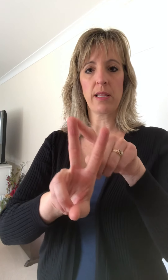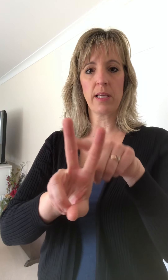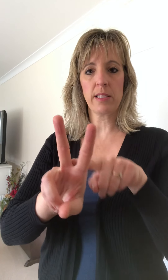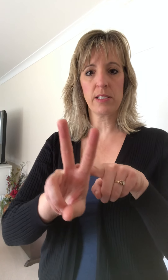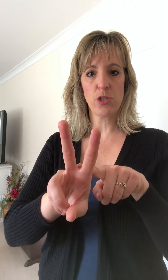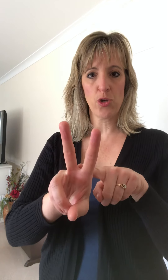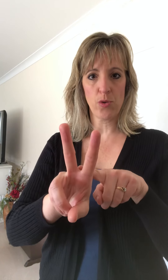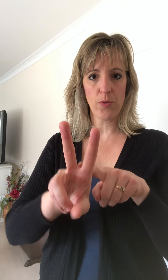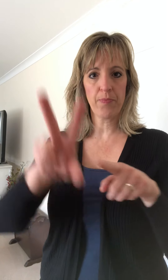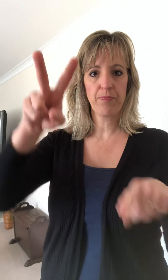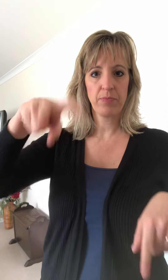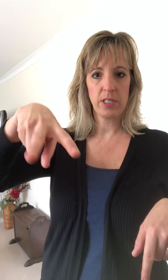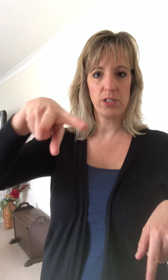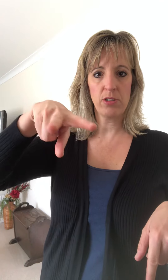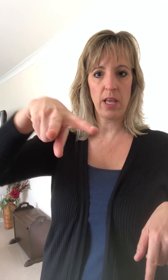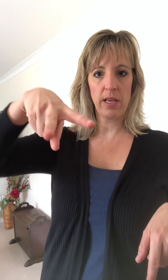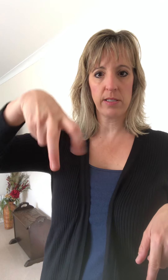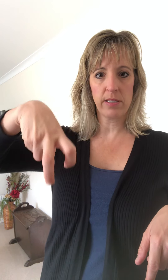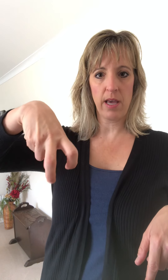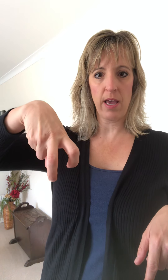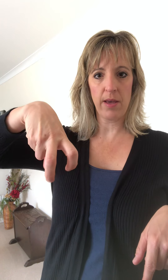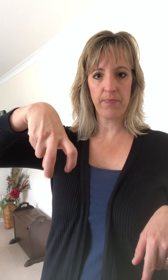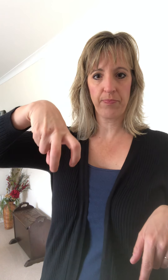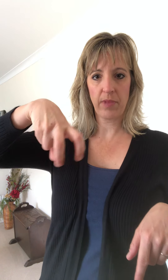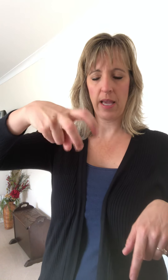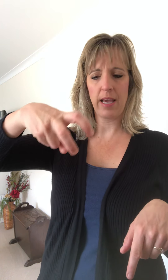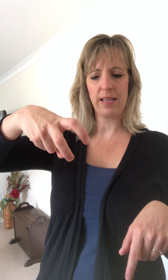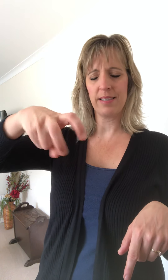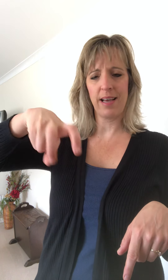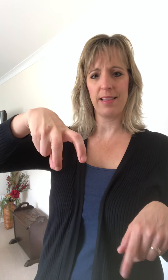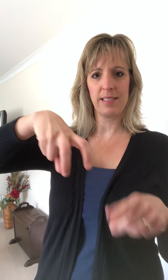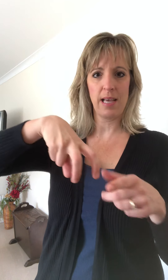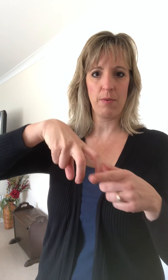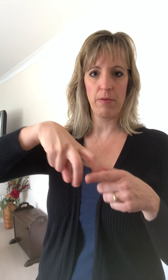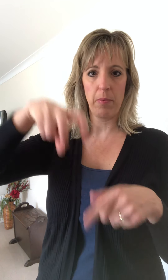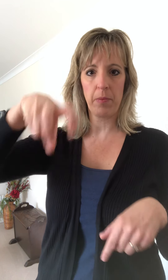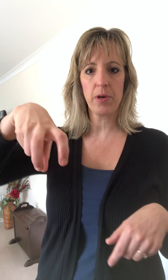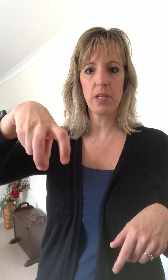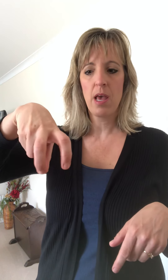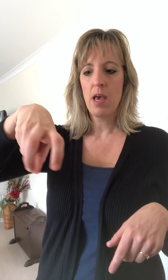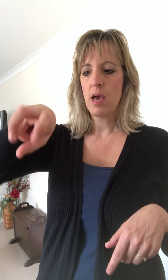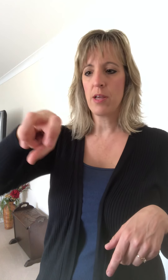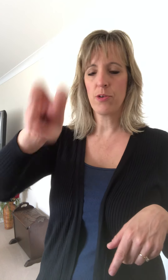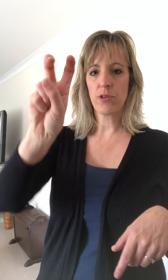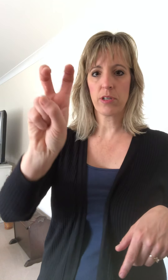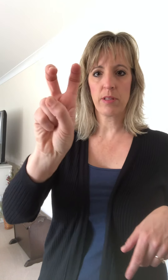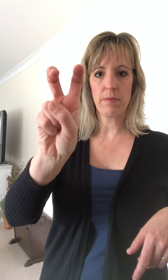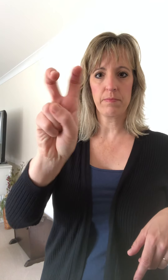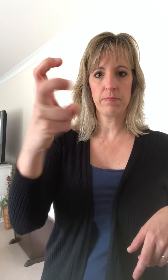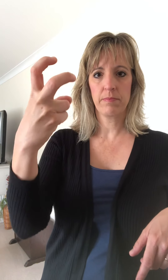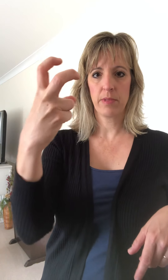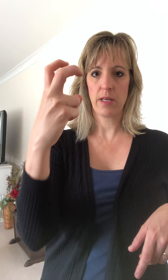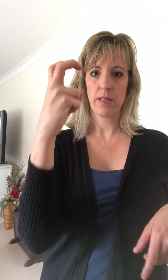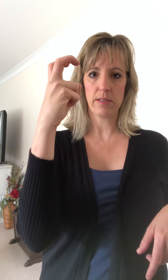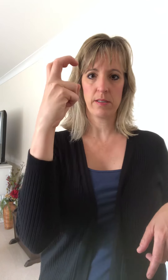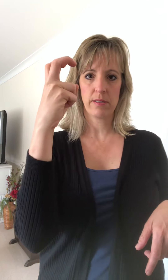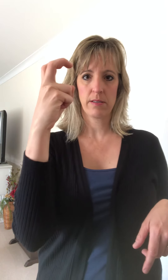like this is you. These are your legs, okay? I guess that's how I remember it. And you crooked them like this,